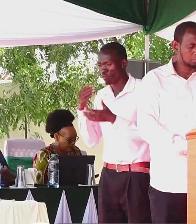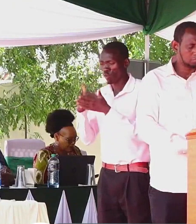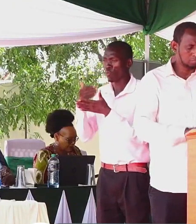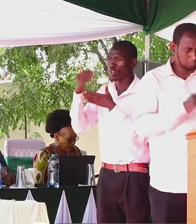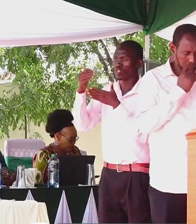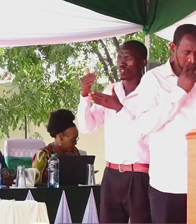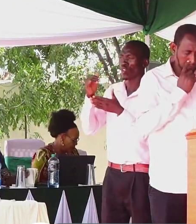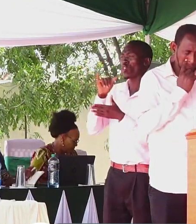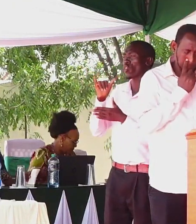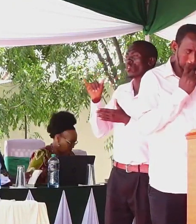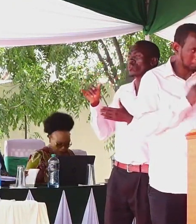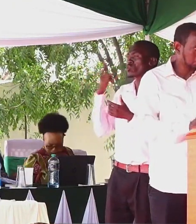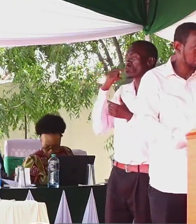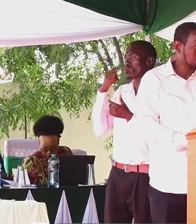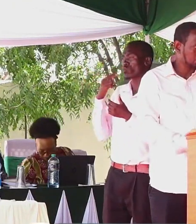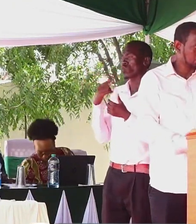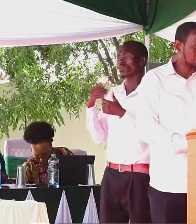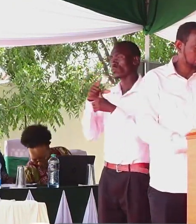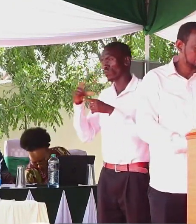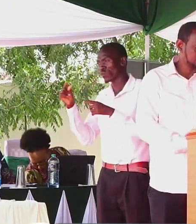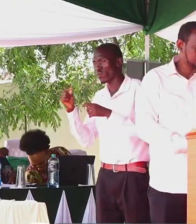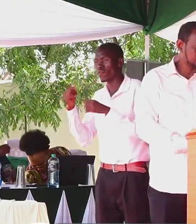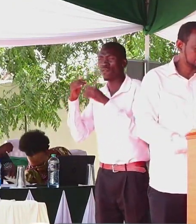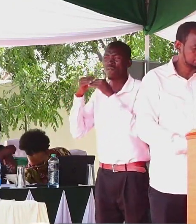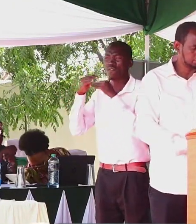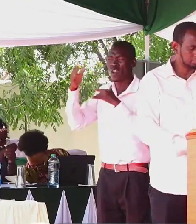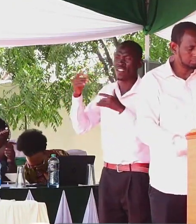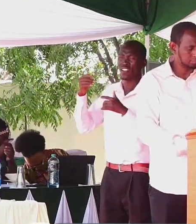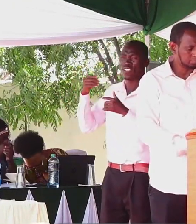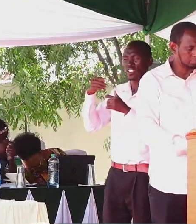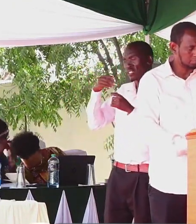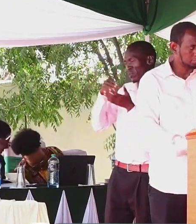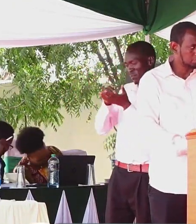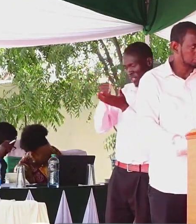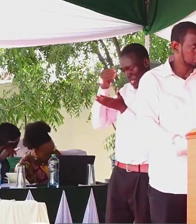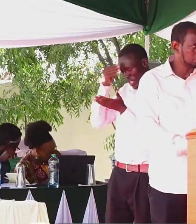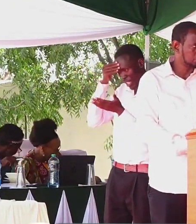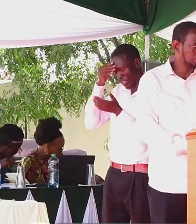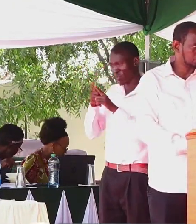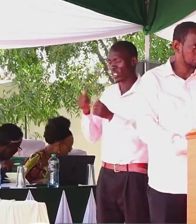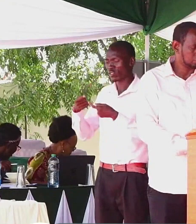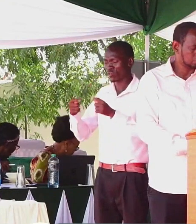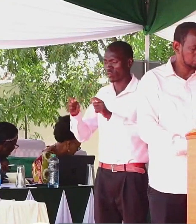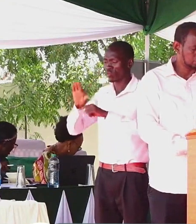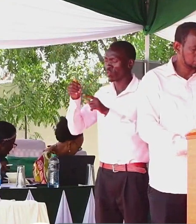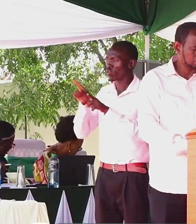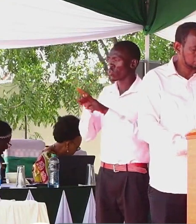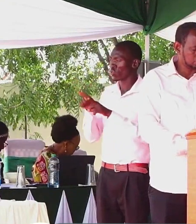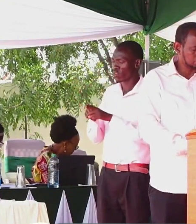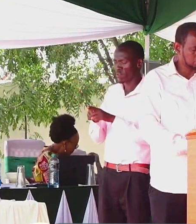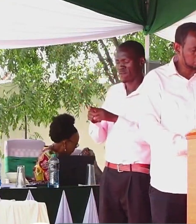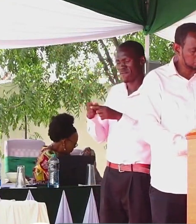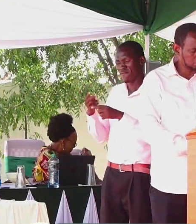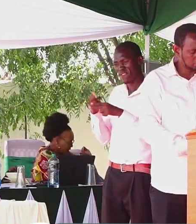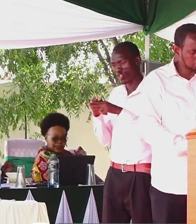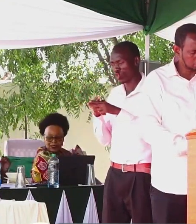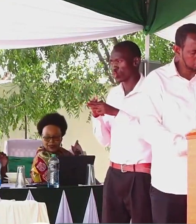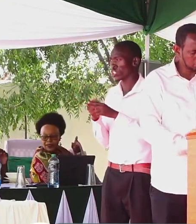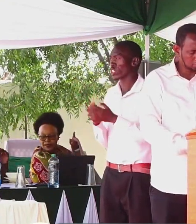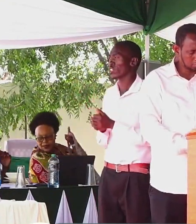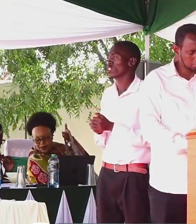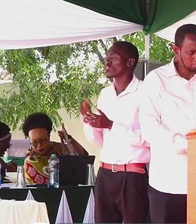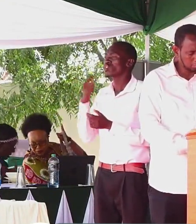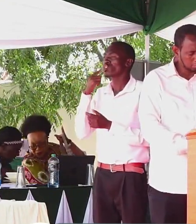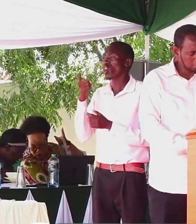those ones who have maybe gone for further studies, and that is something we are trying to revise very, very soon.